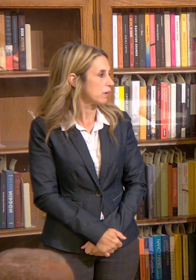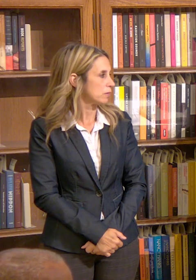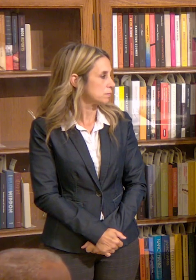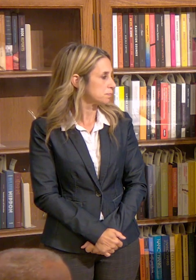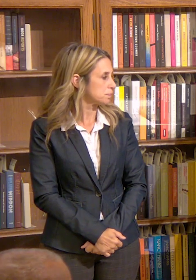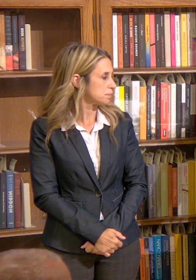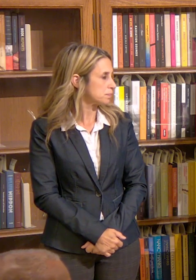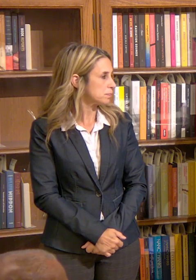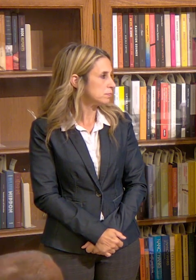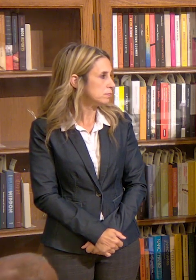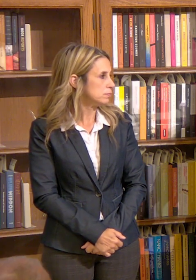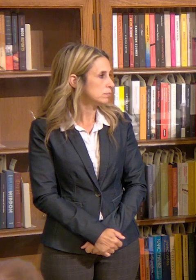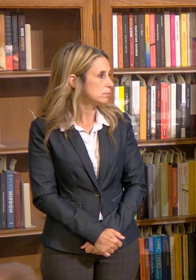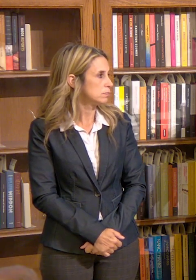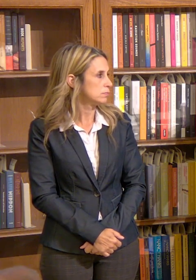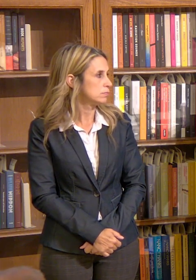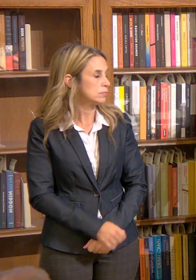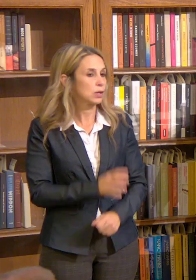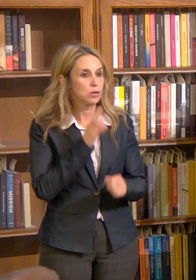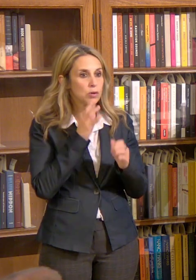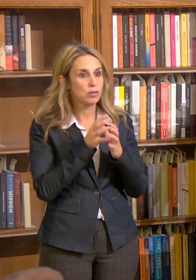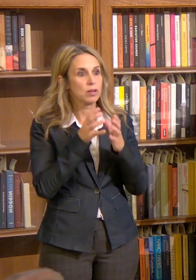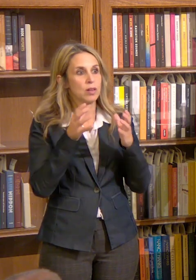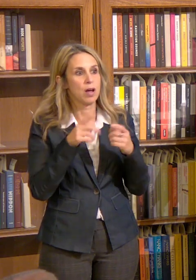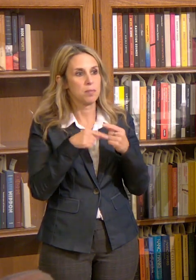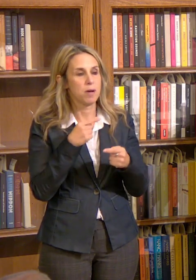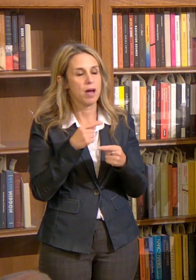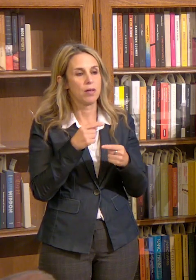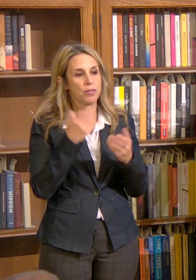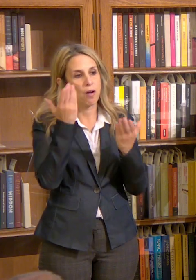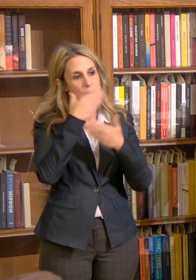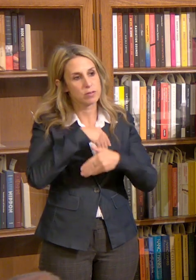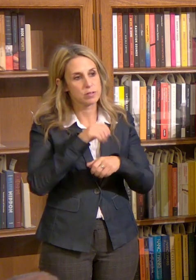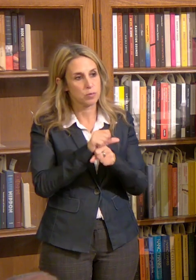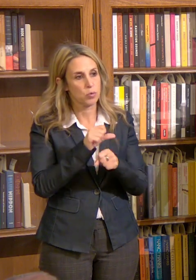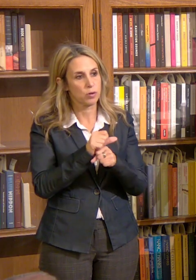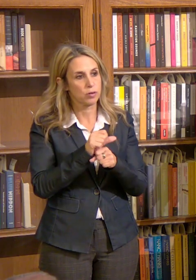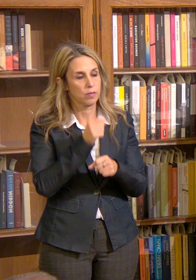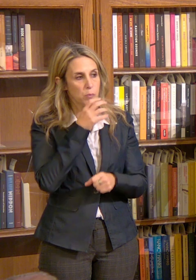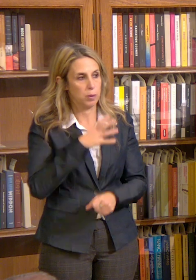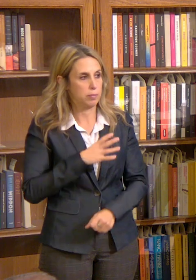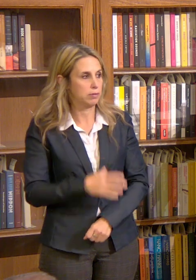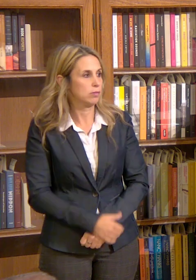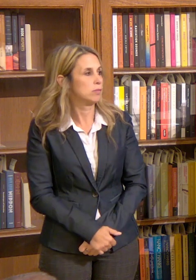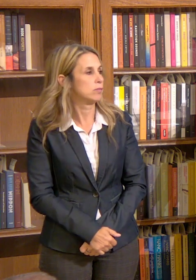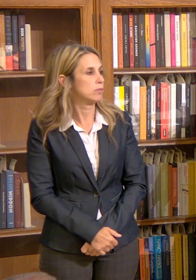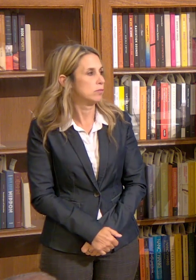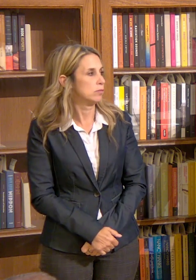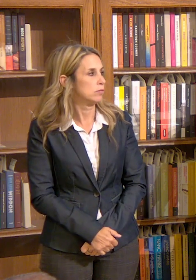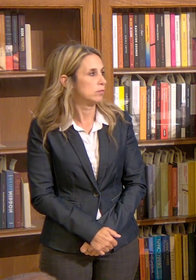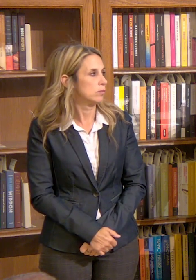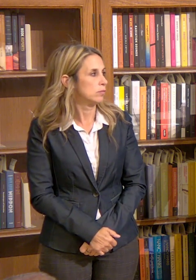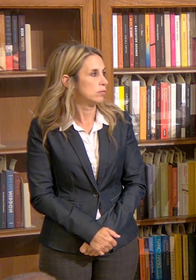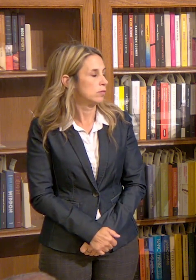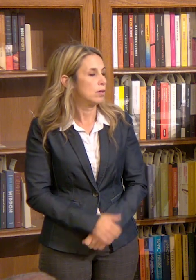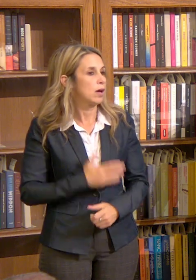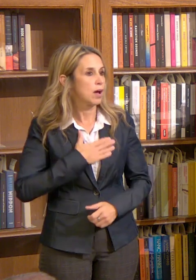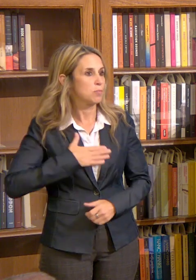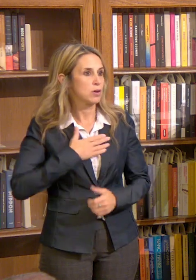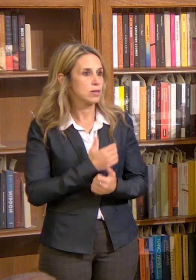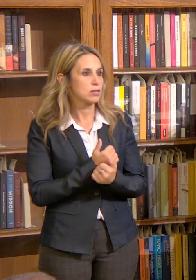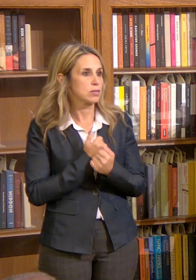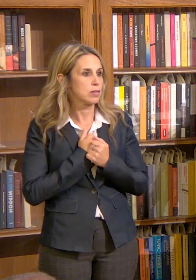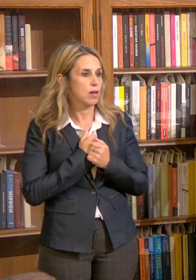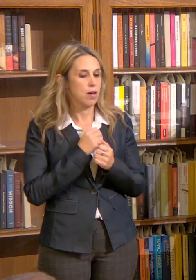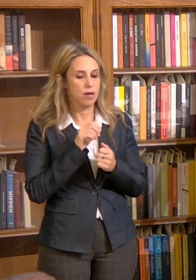back so we talked a lot about the Unseen work of women and while I appreciate and love Andre